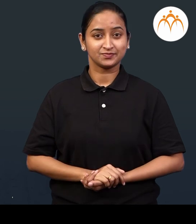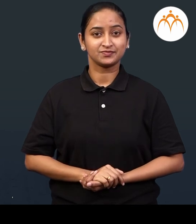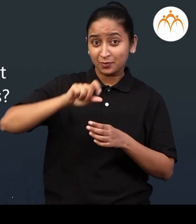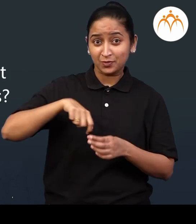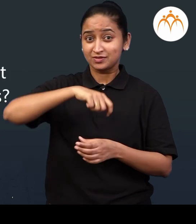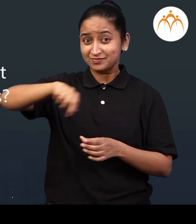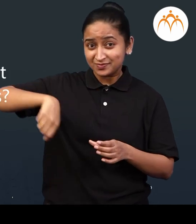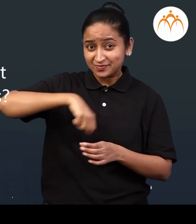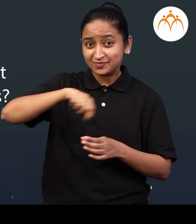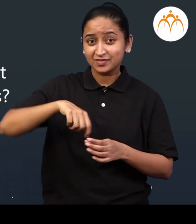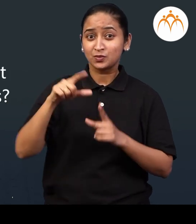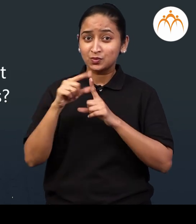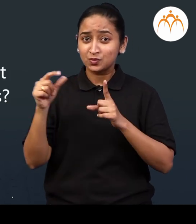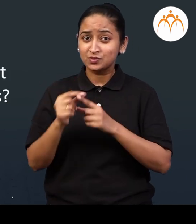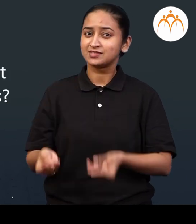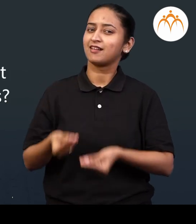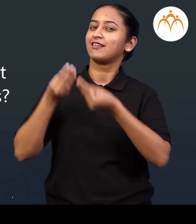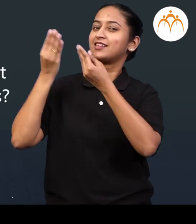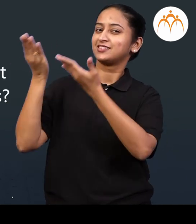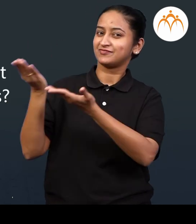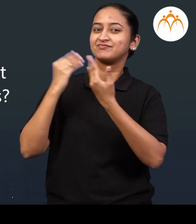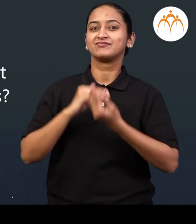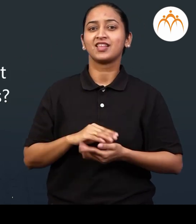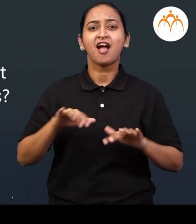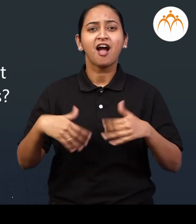How will you prepare sherbet for your parents? if